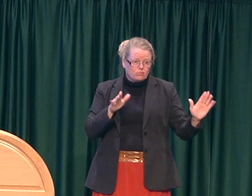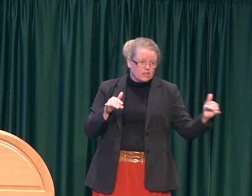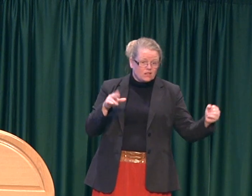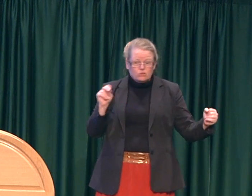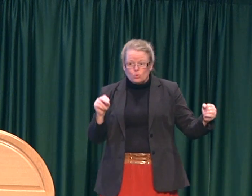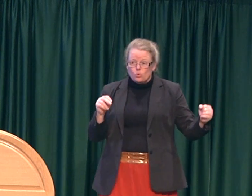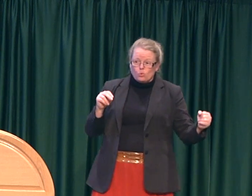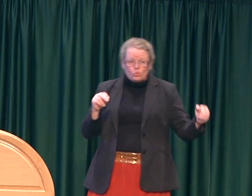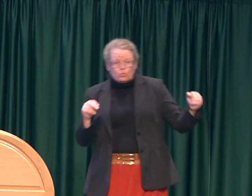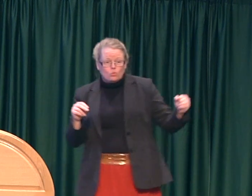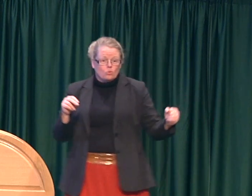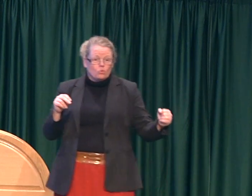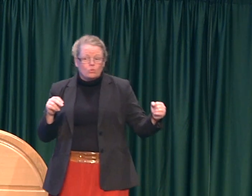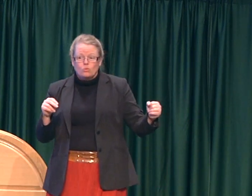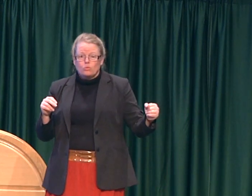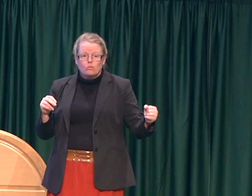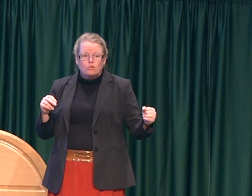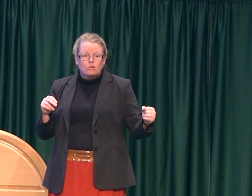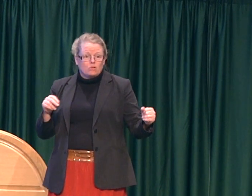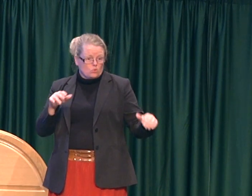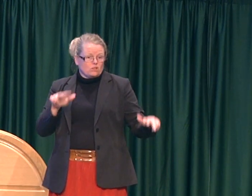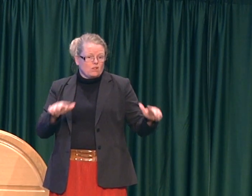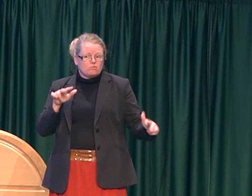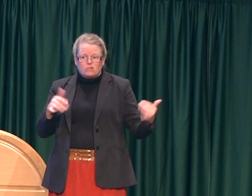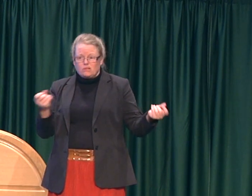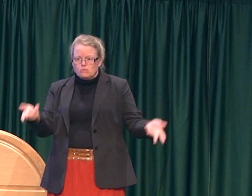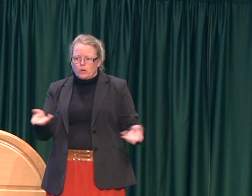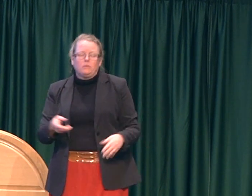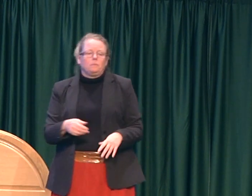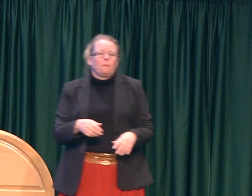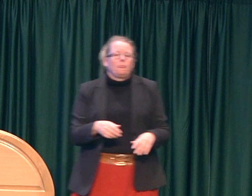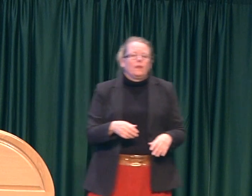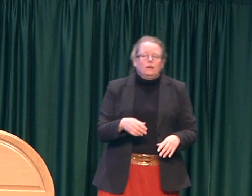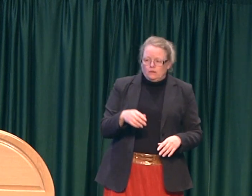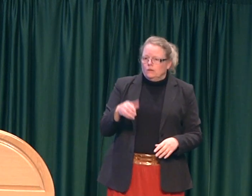the technology start, right? What do you think? Some of you feel like it was a little awkward? Okay.